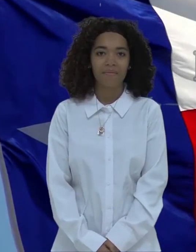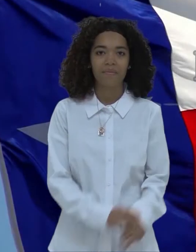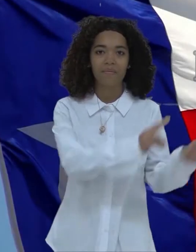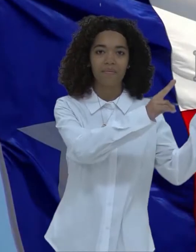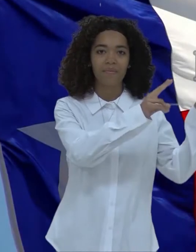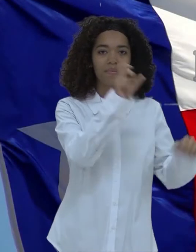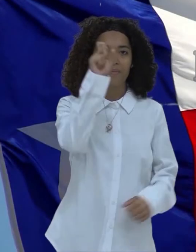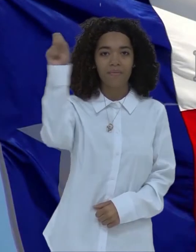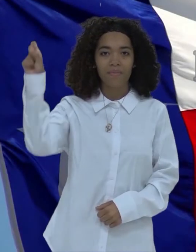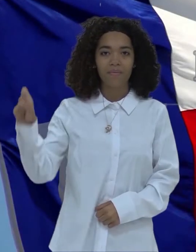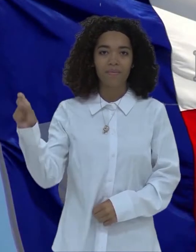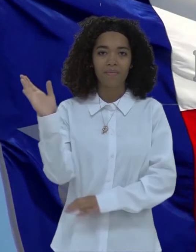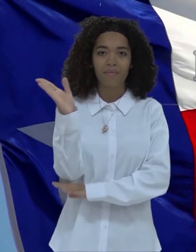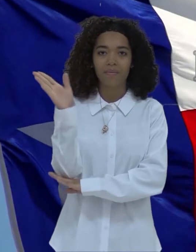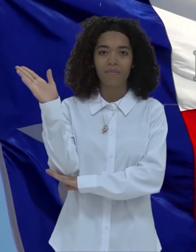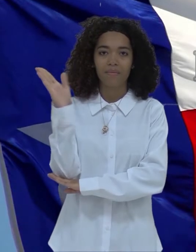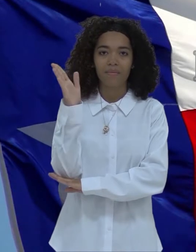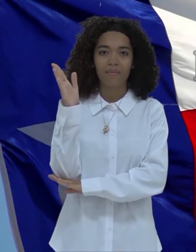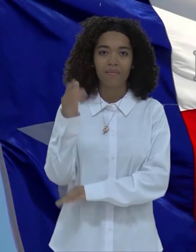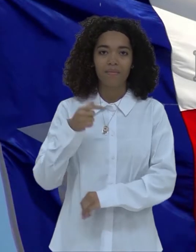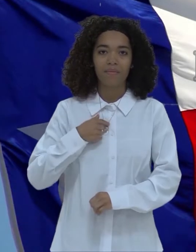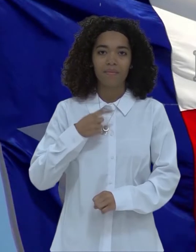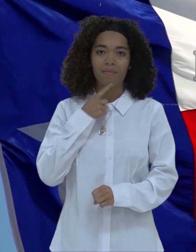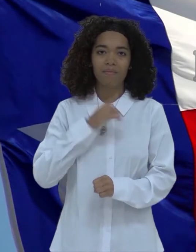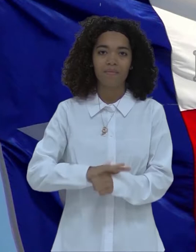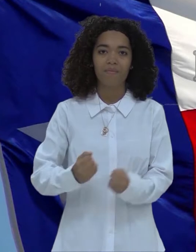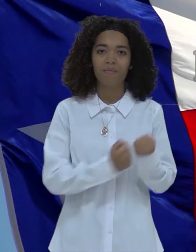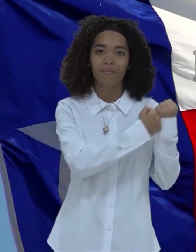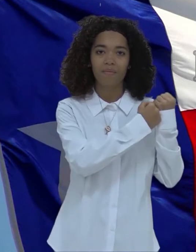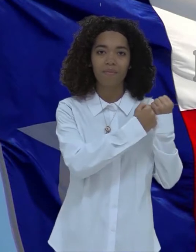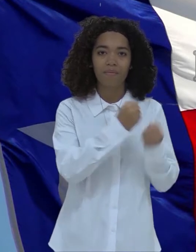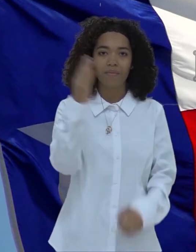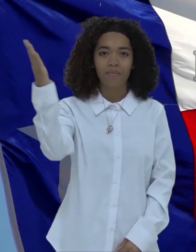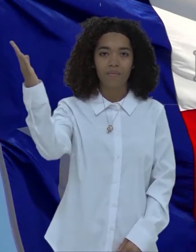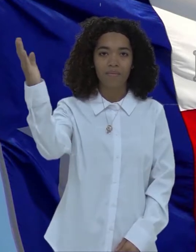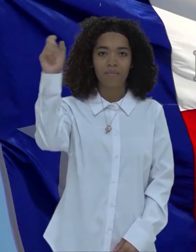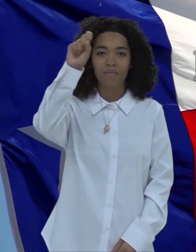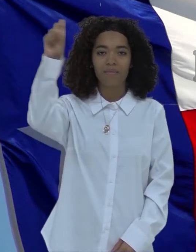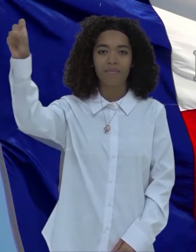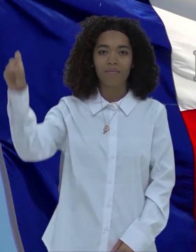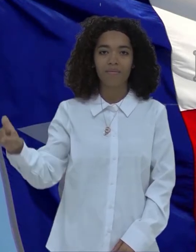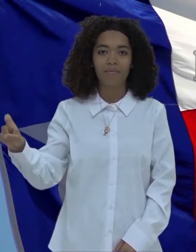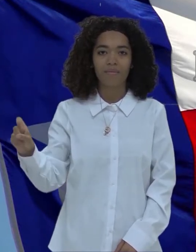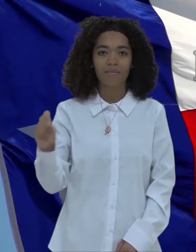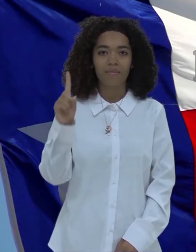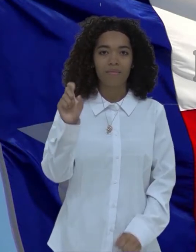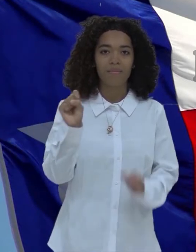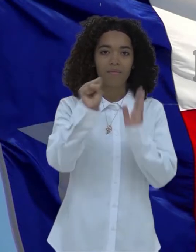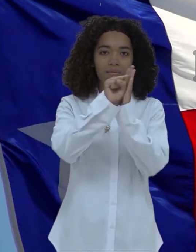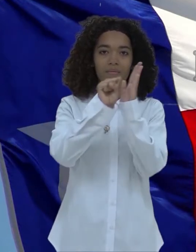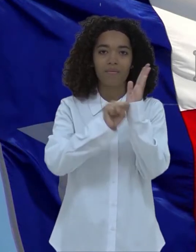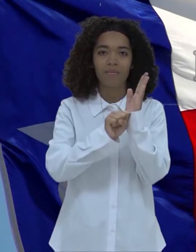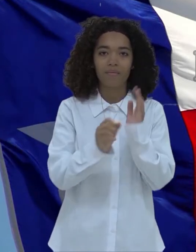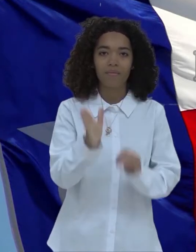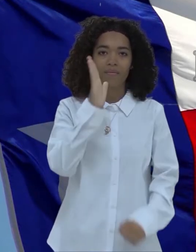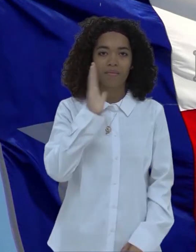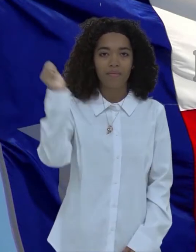Honor the Texas flag. I pledge allegiance to thee, Texas, one state, under